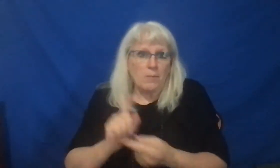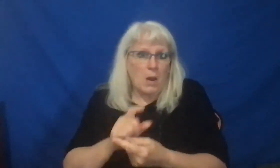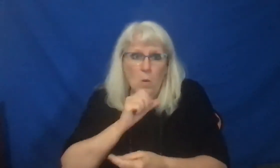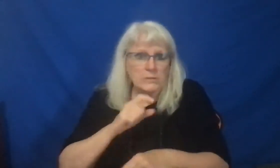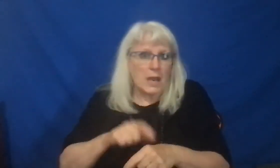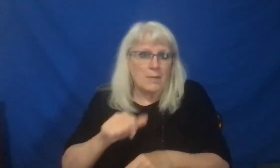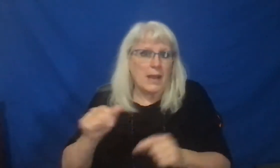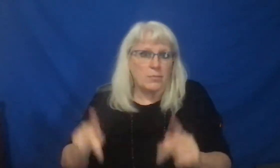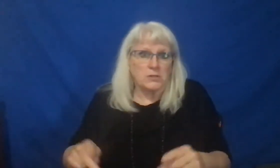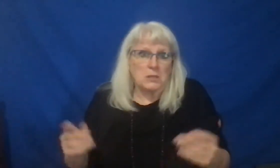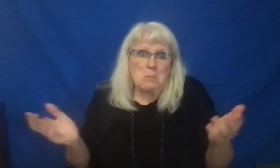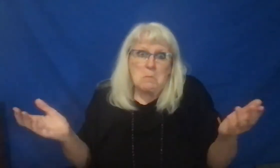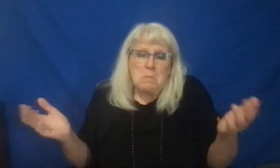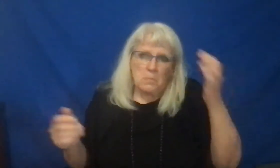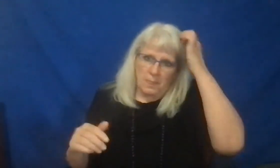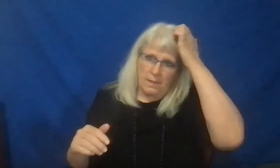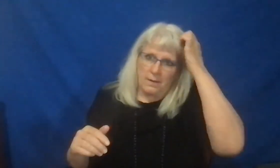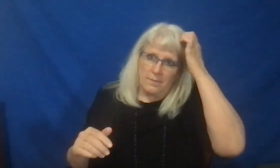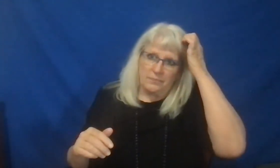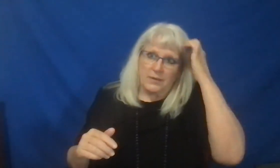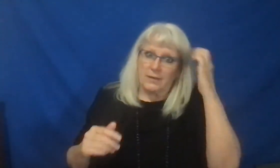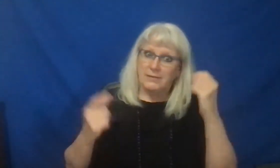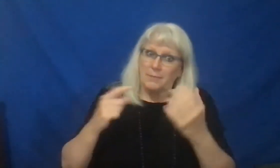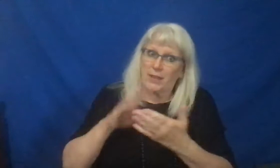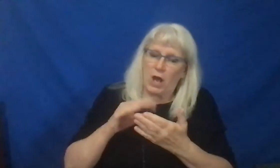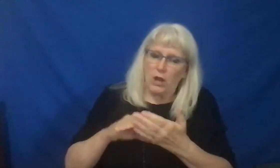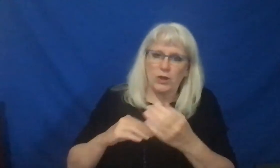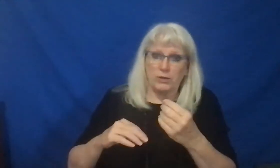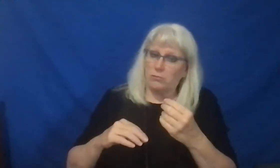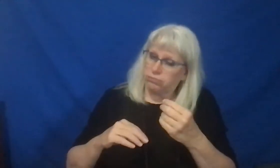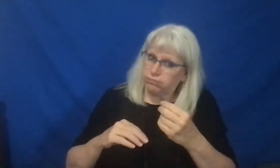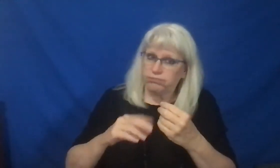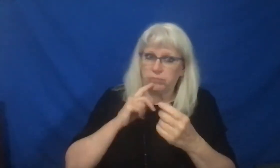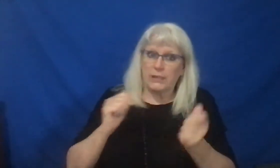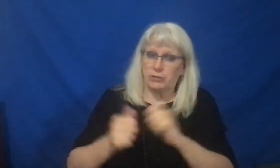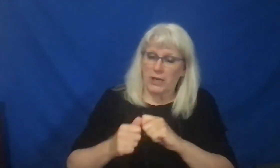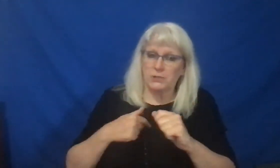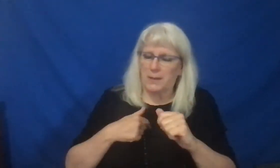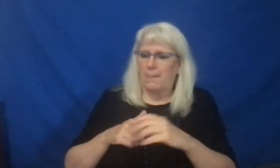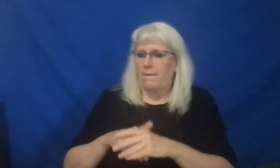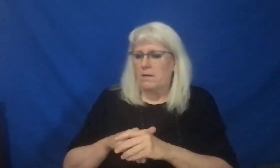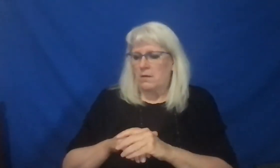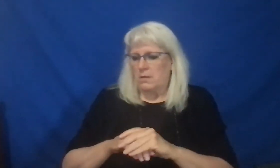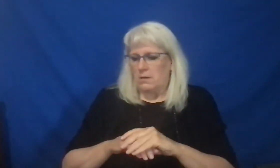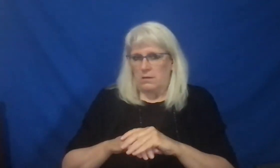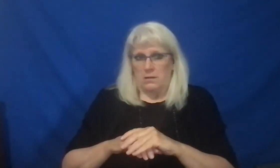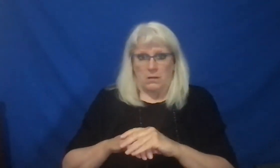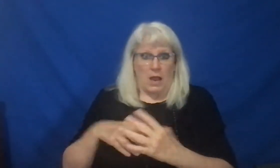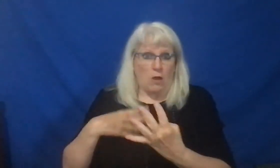that really profoundly changed my perspective was that our corrections desk